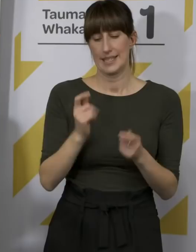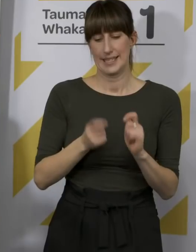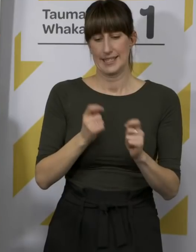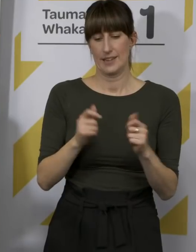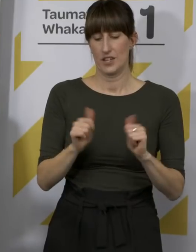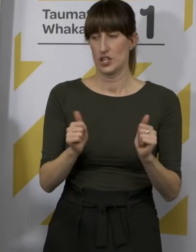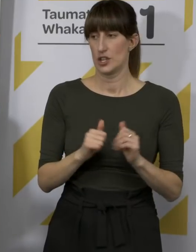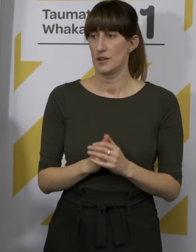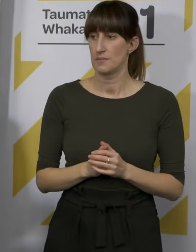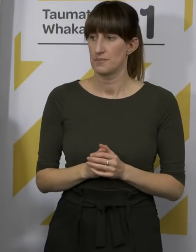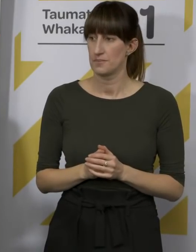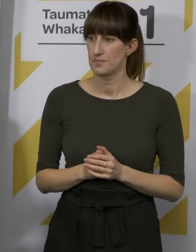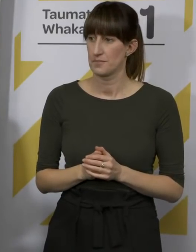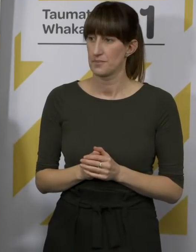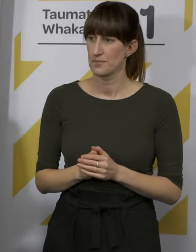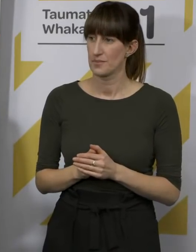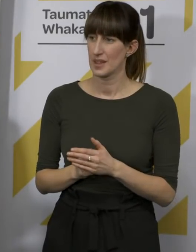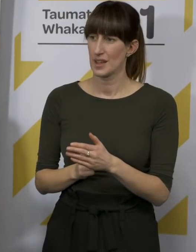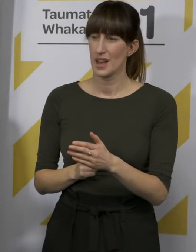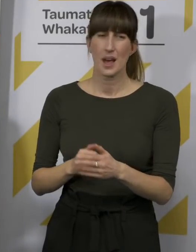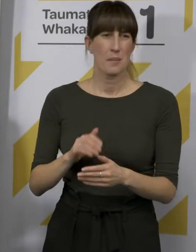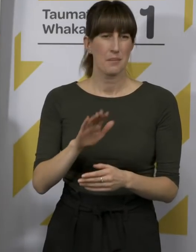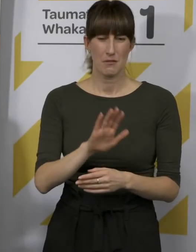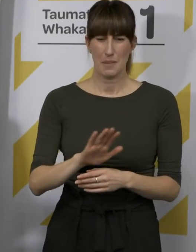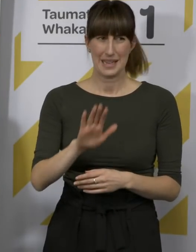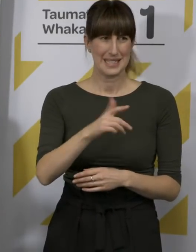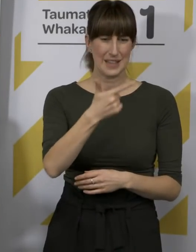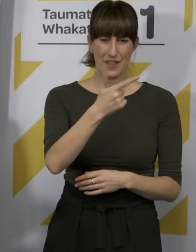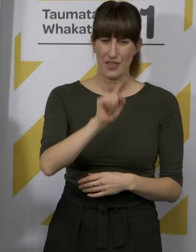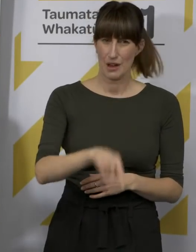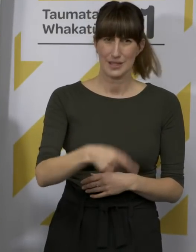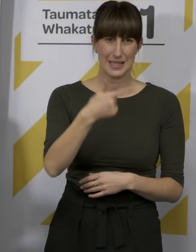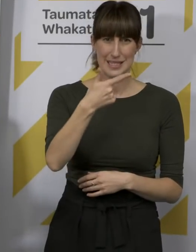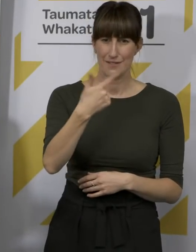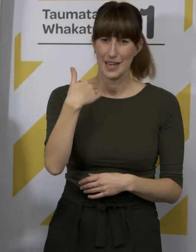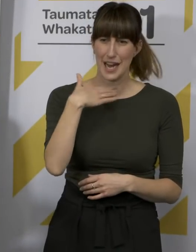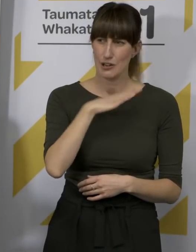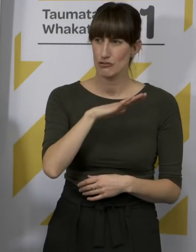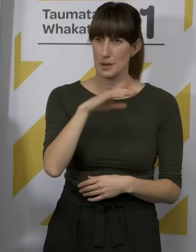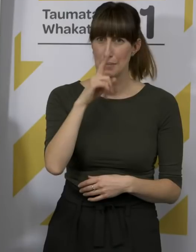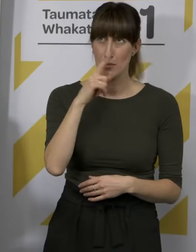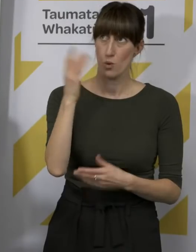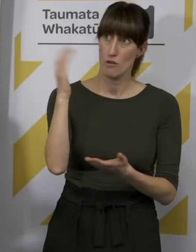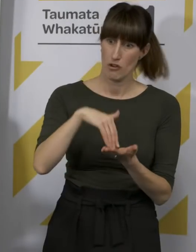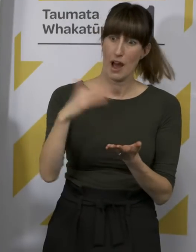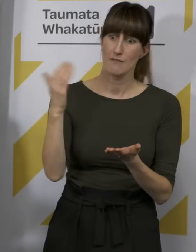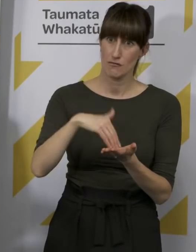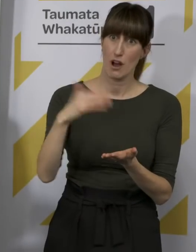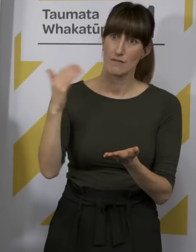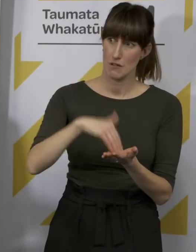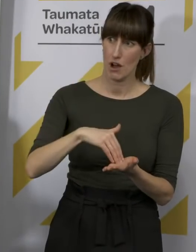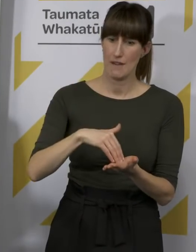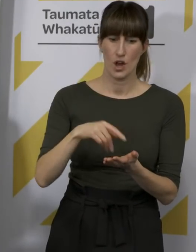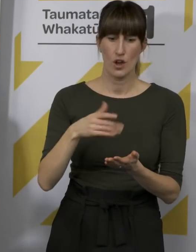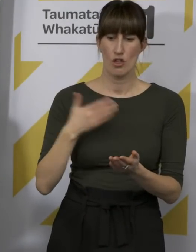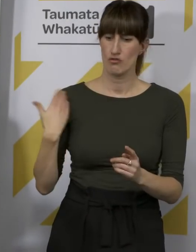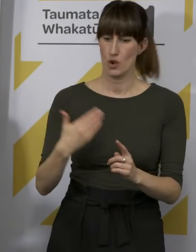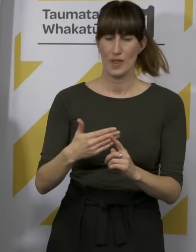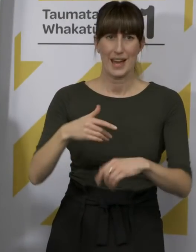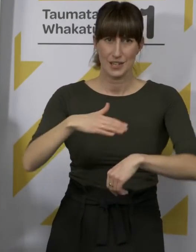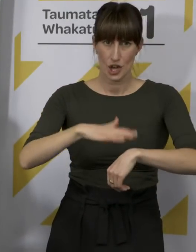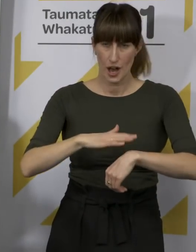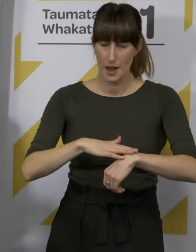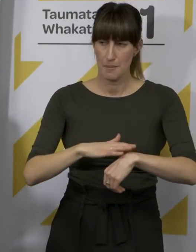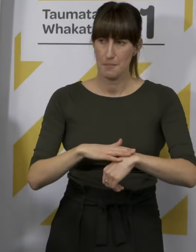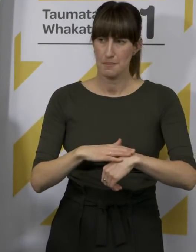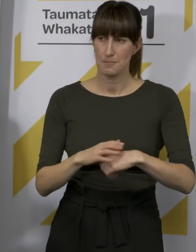to overseas travel, there were about 7,700 people that arrived in that country, in the country over that time. So